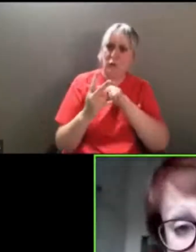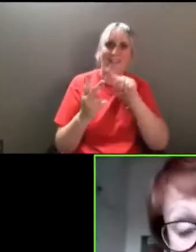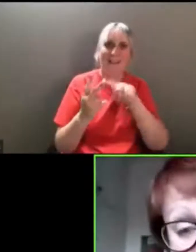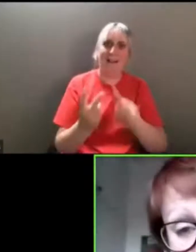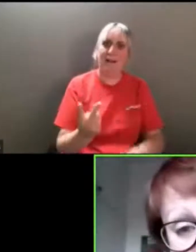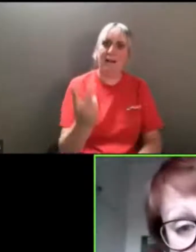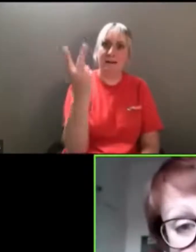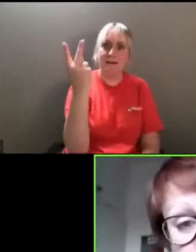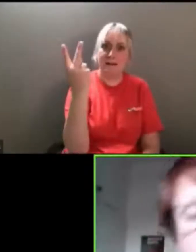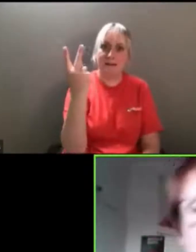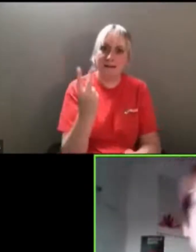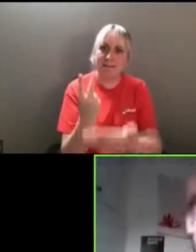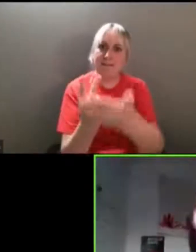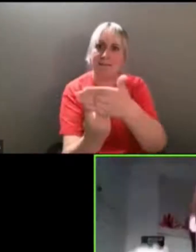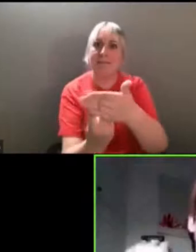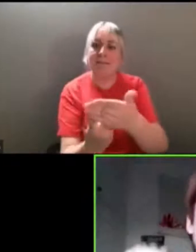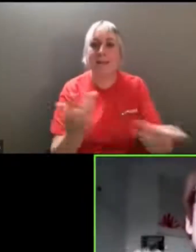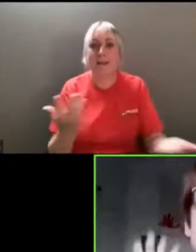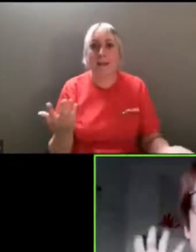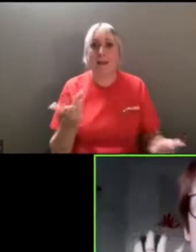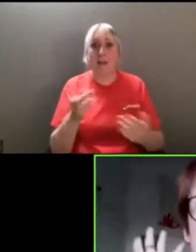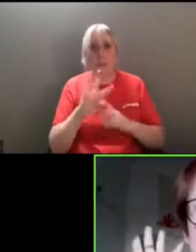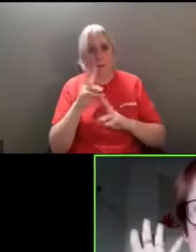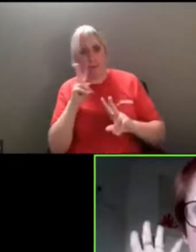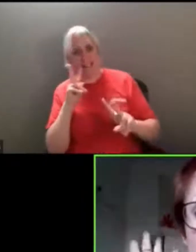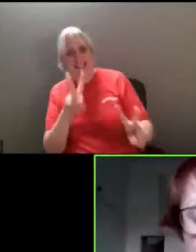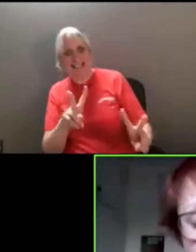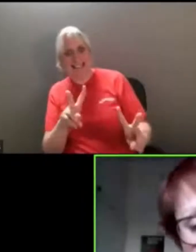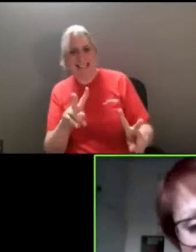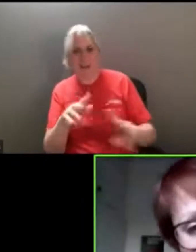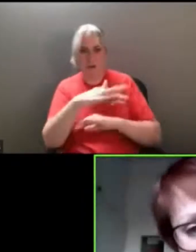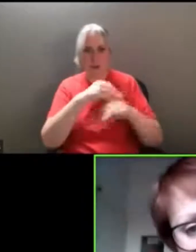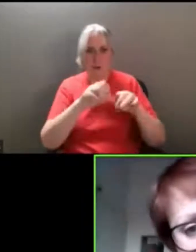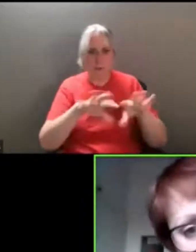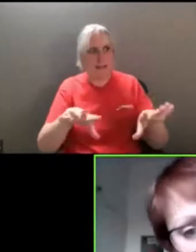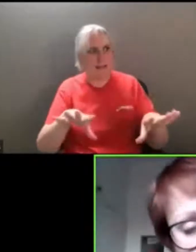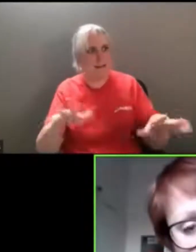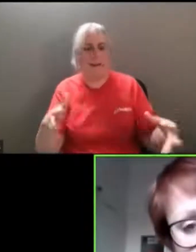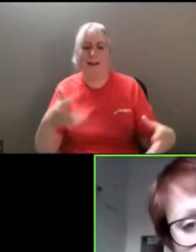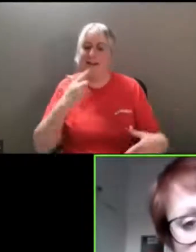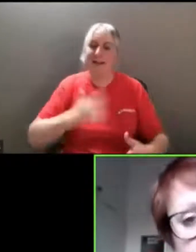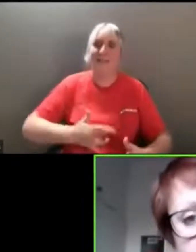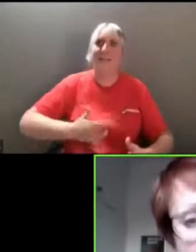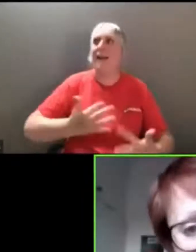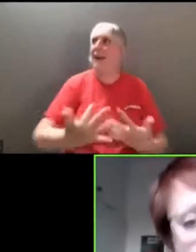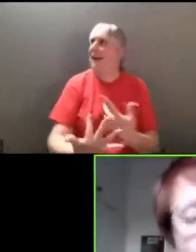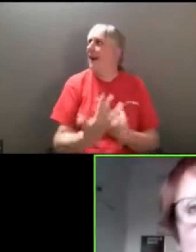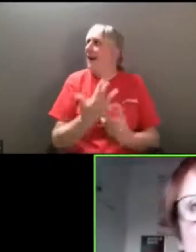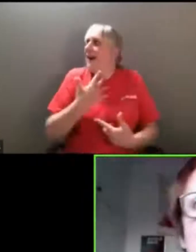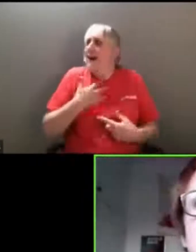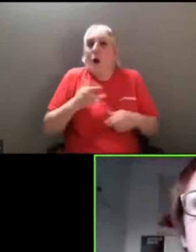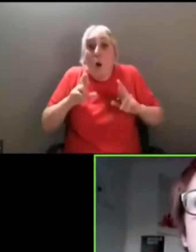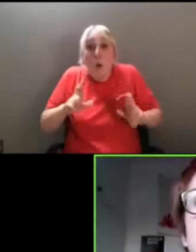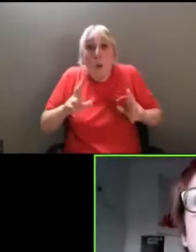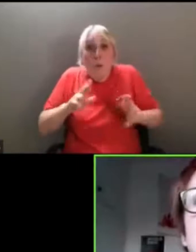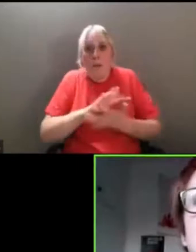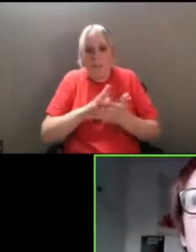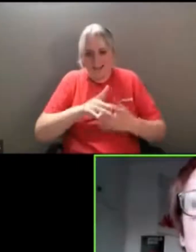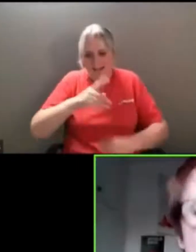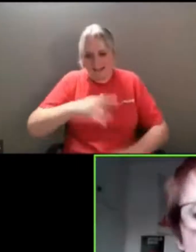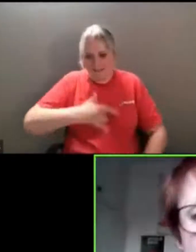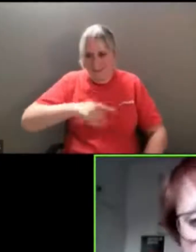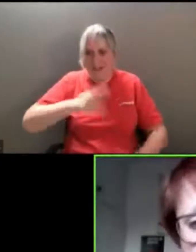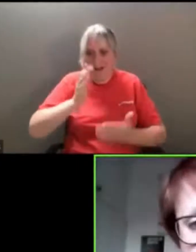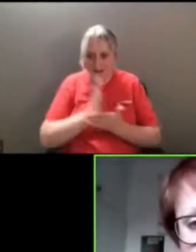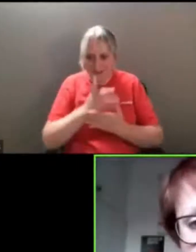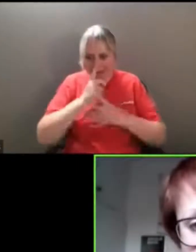affected, to see that on social media, it just brought them a smile. And people just need that hope to be able to carry on, but also to feel that we